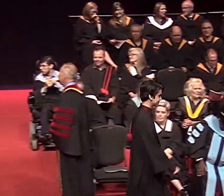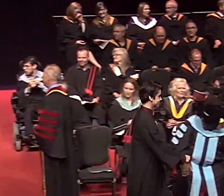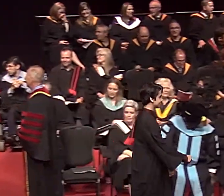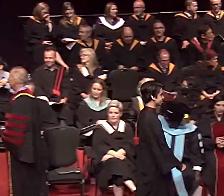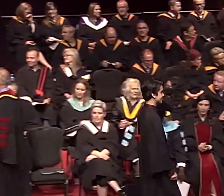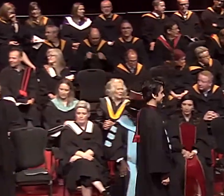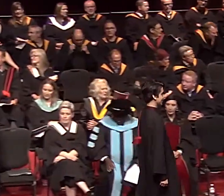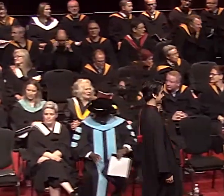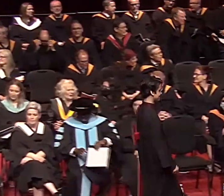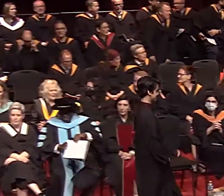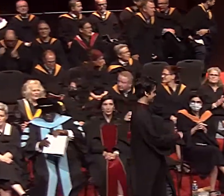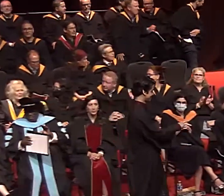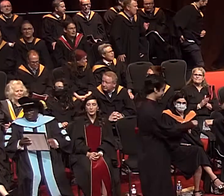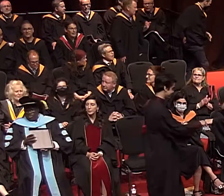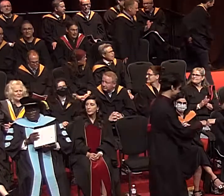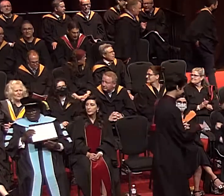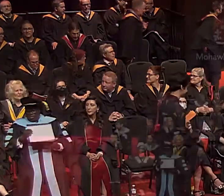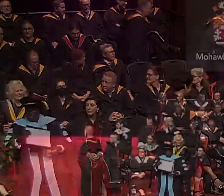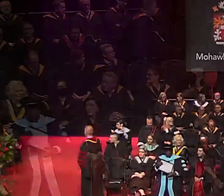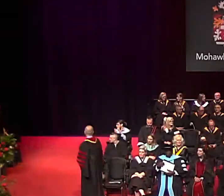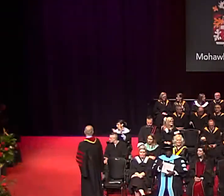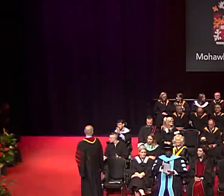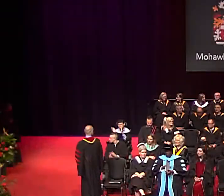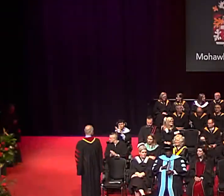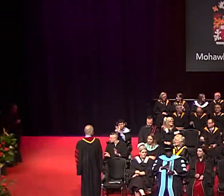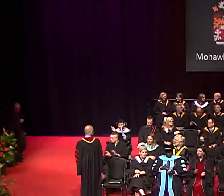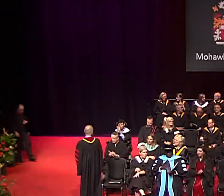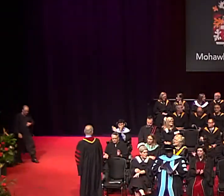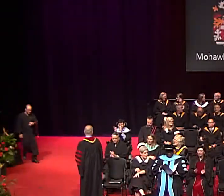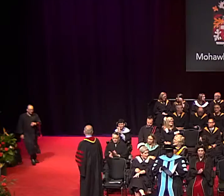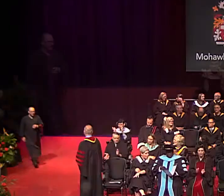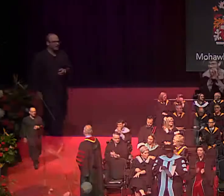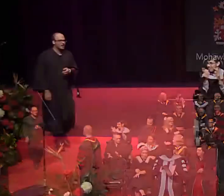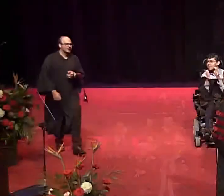Applied Music. Christopher Barbaros, honors.